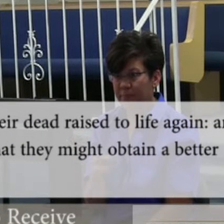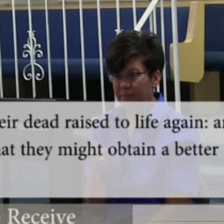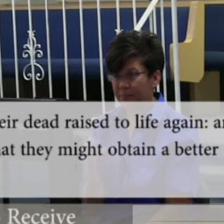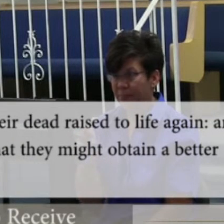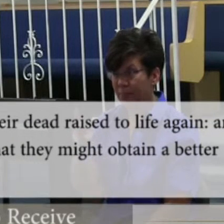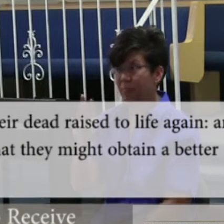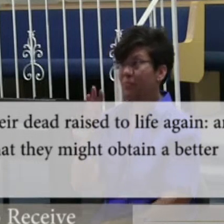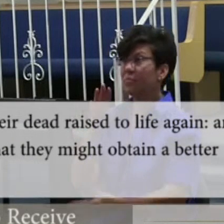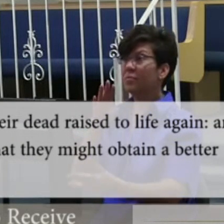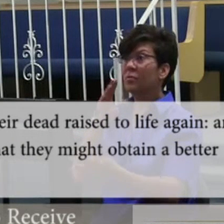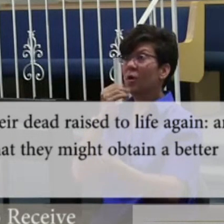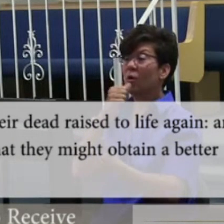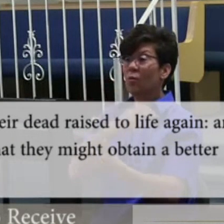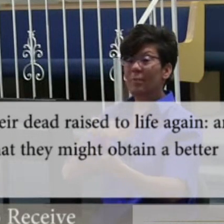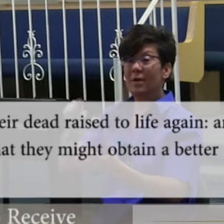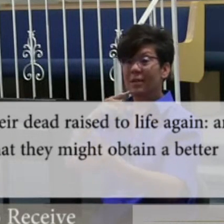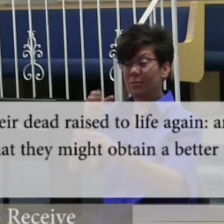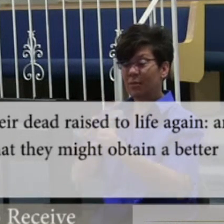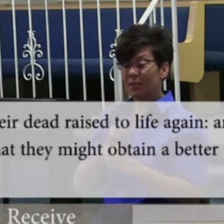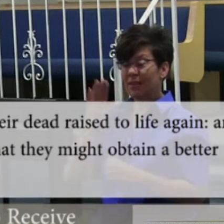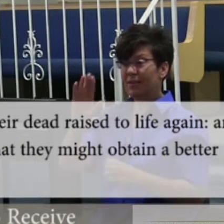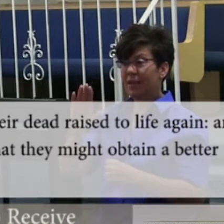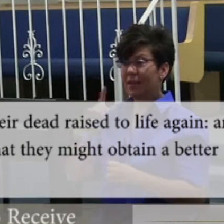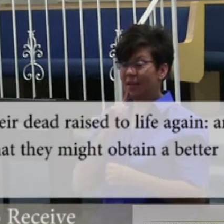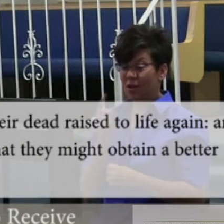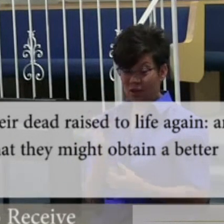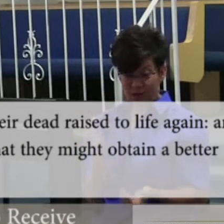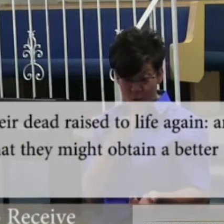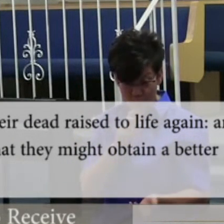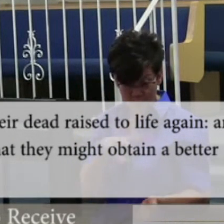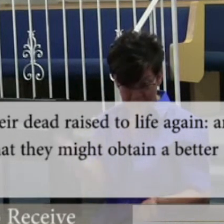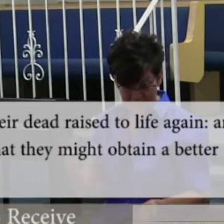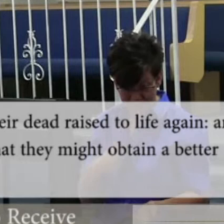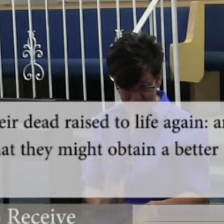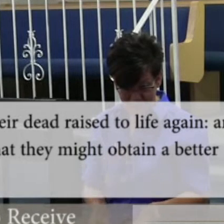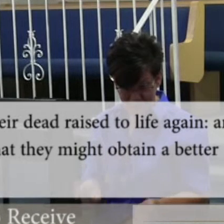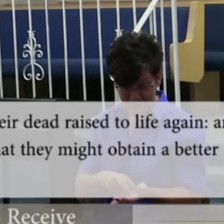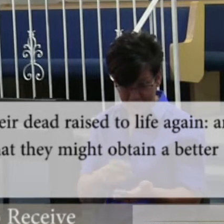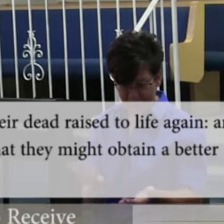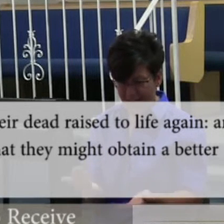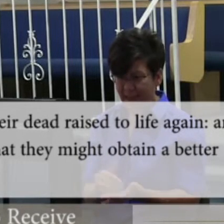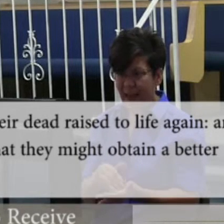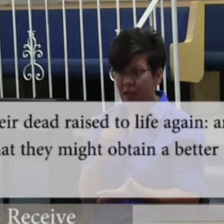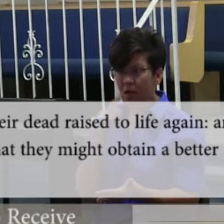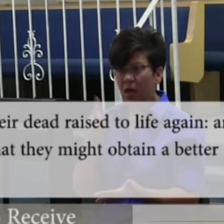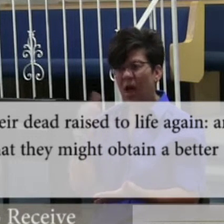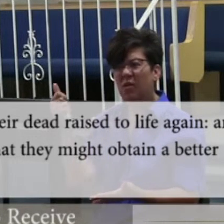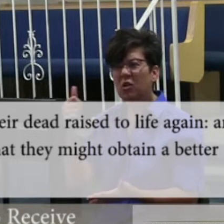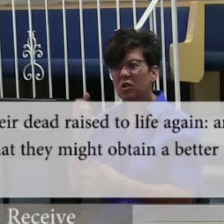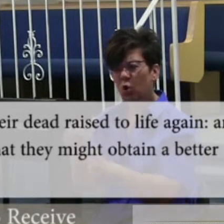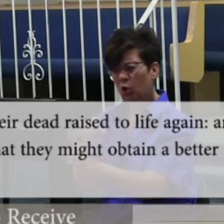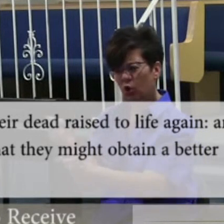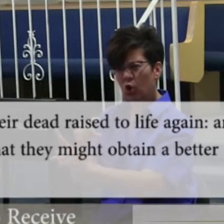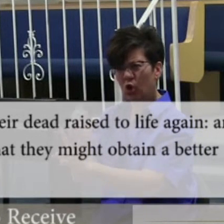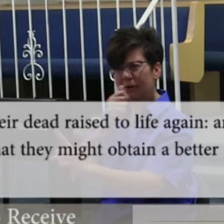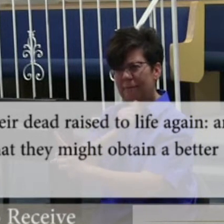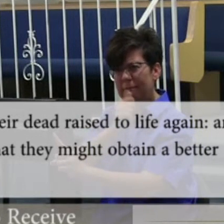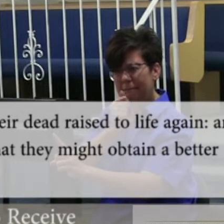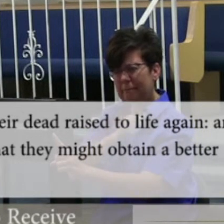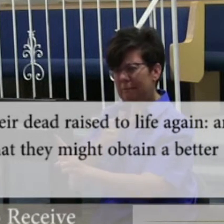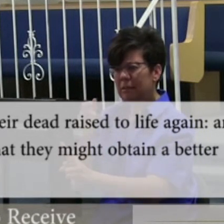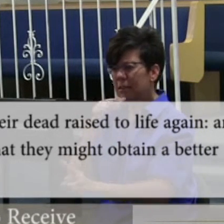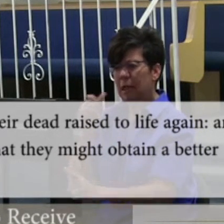35. Women received their dead raised to life again, and others were tortured, not